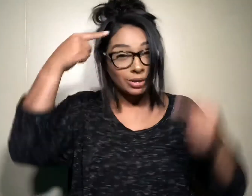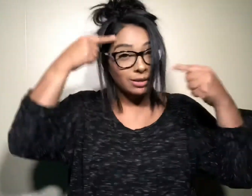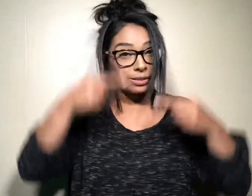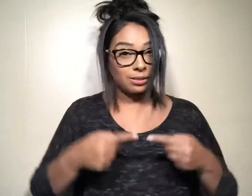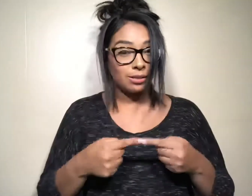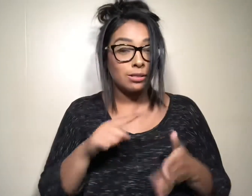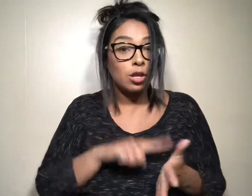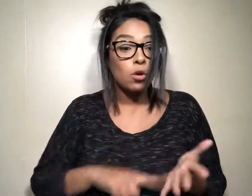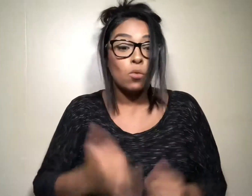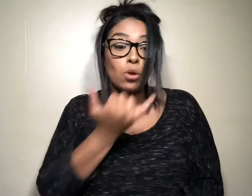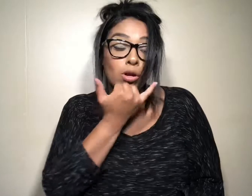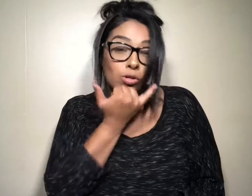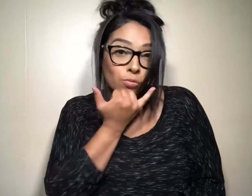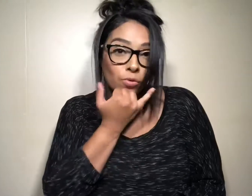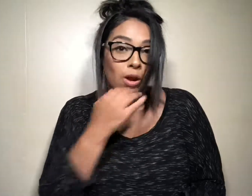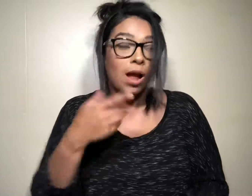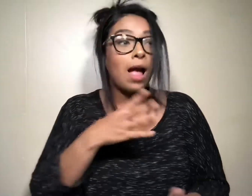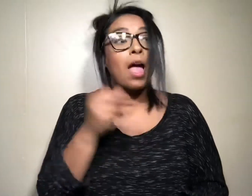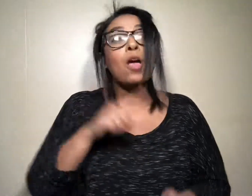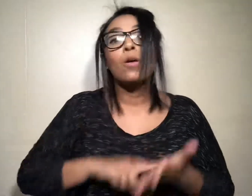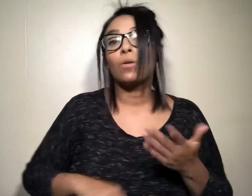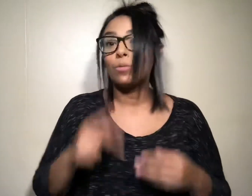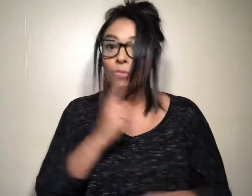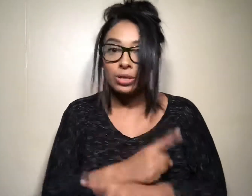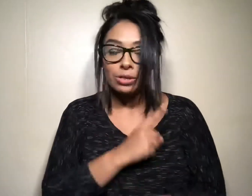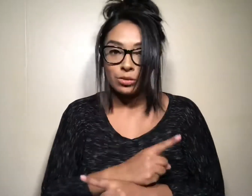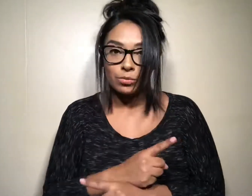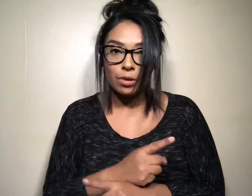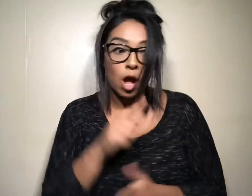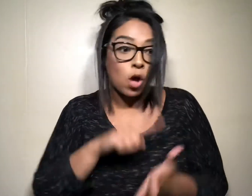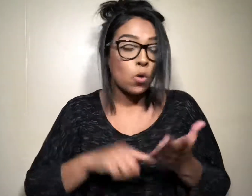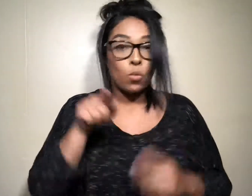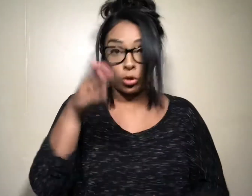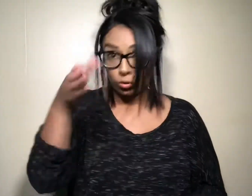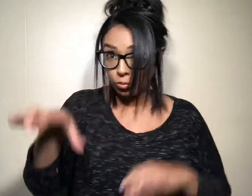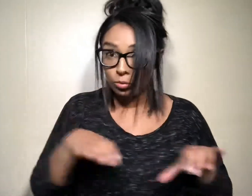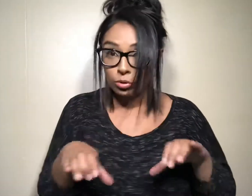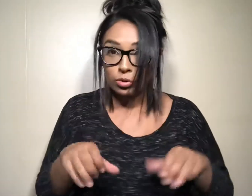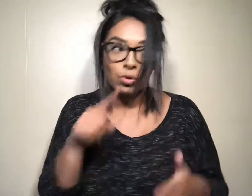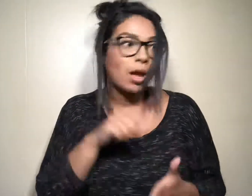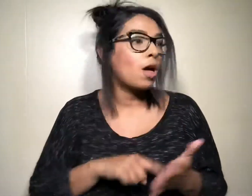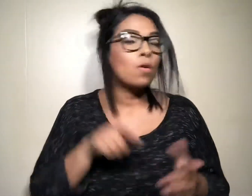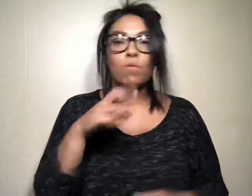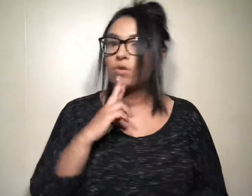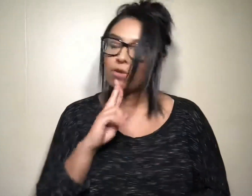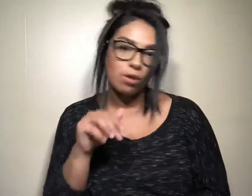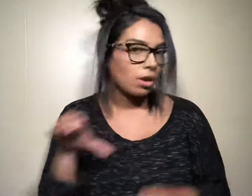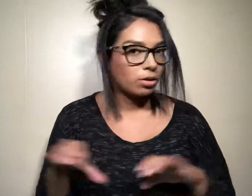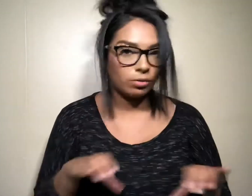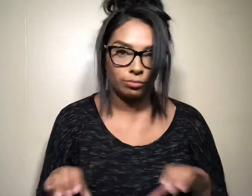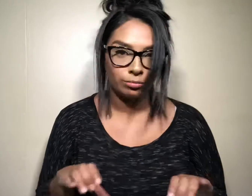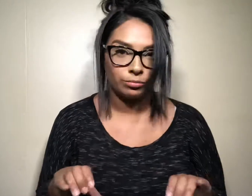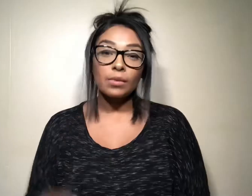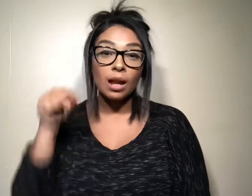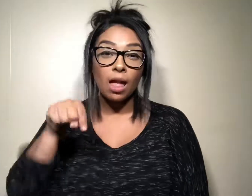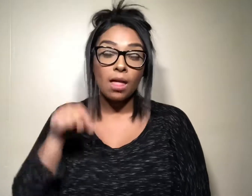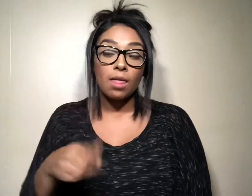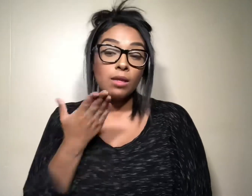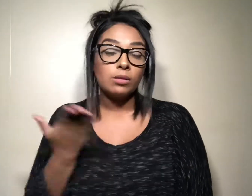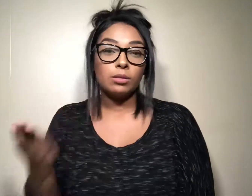to decide what is wrong and what is right, what you will do and what you're not going to do. These